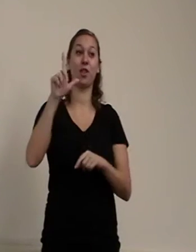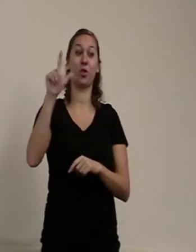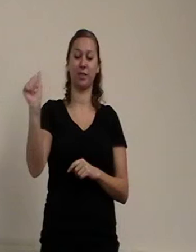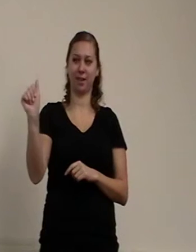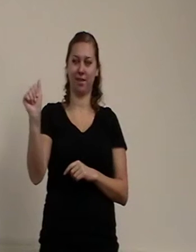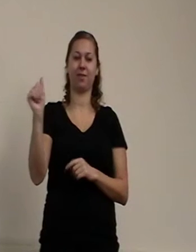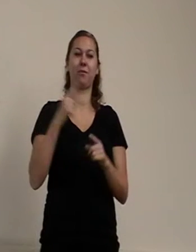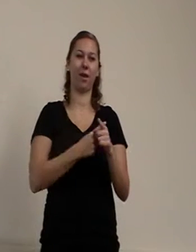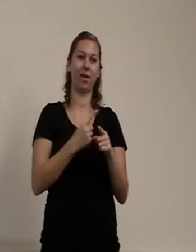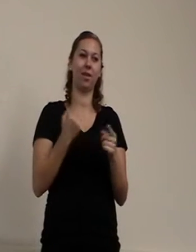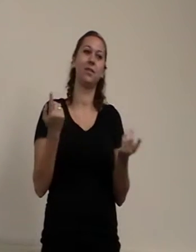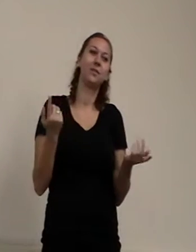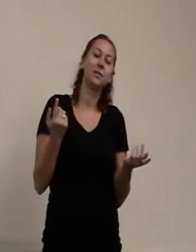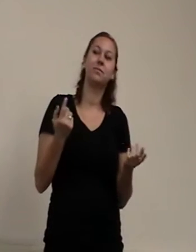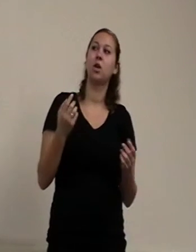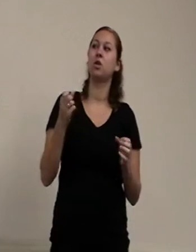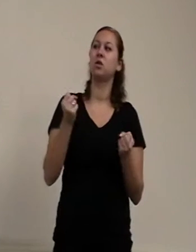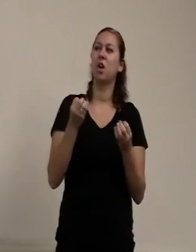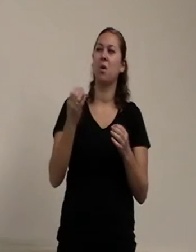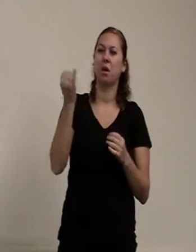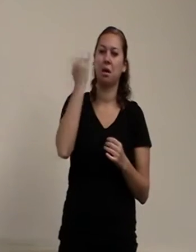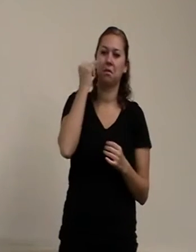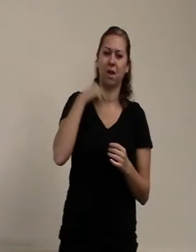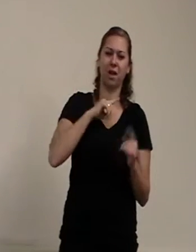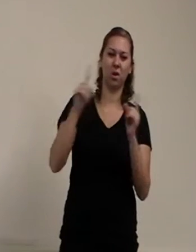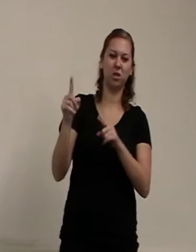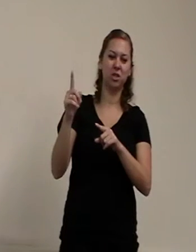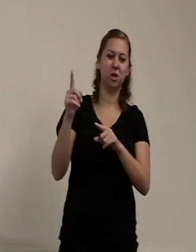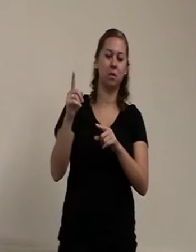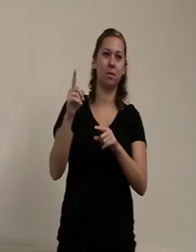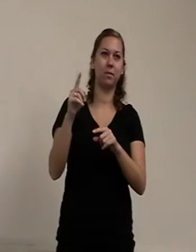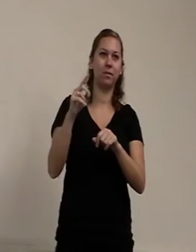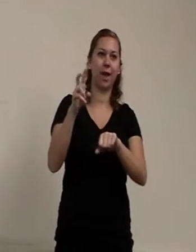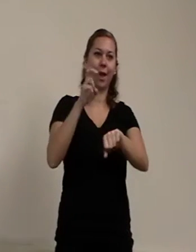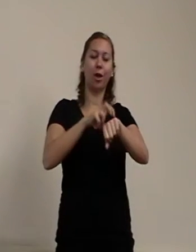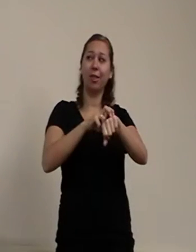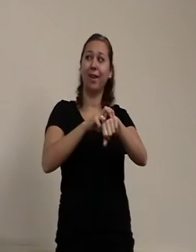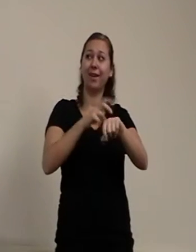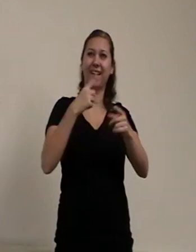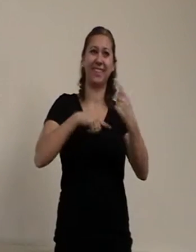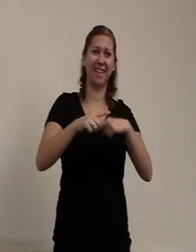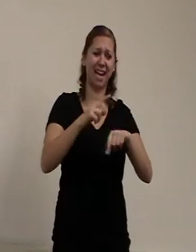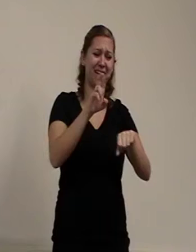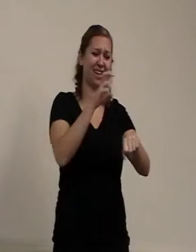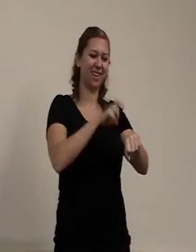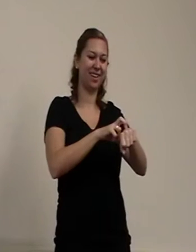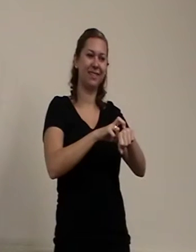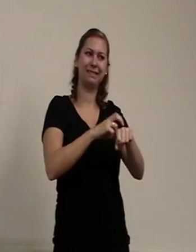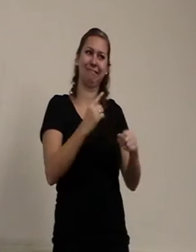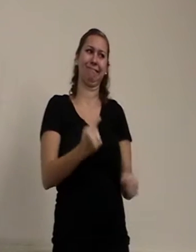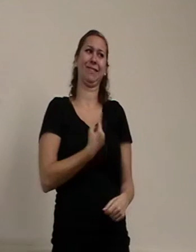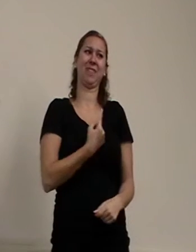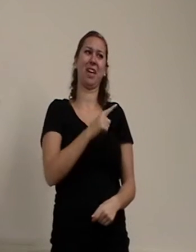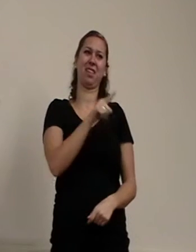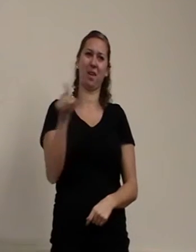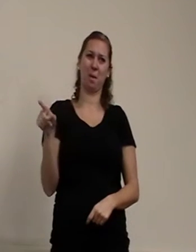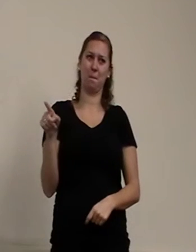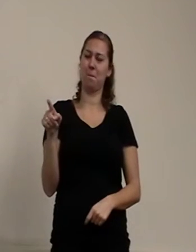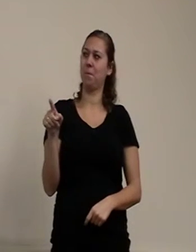So if I went over there and signed Ireland like this, ASL sign, So what is theirs for Ireland? their sign for Ireland is like this.